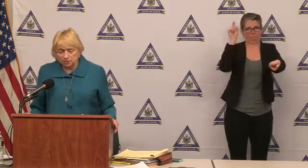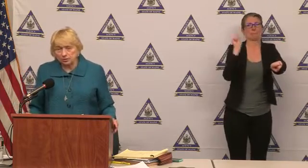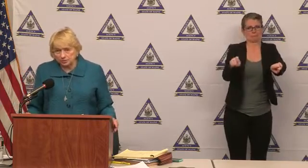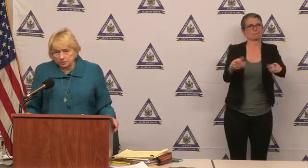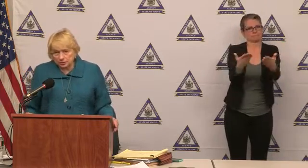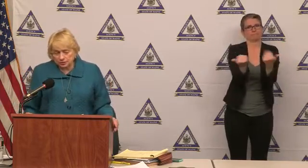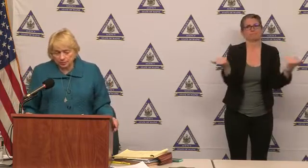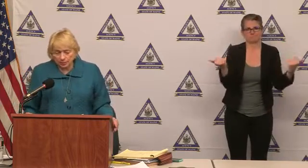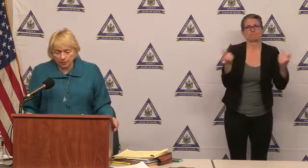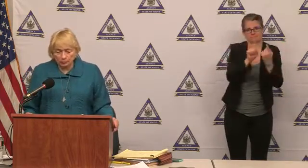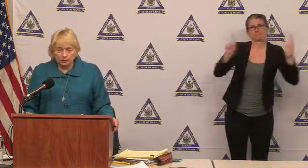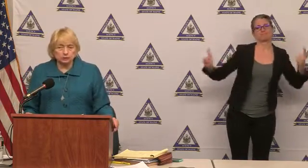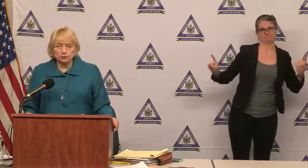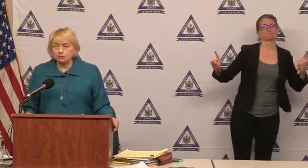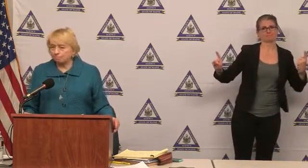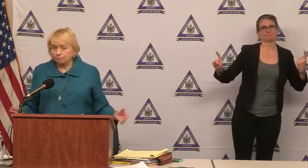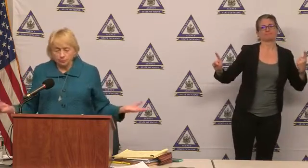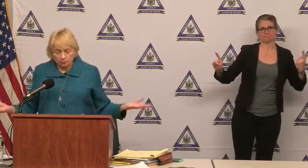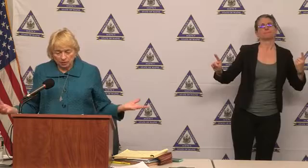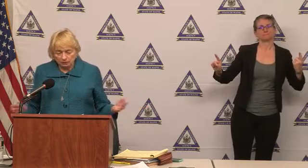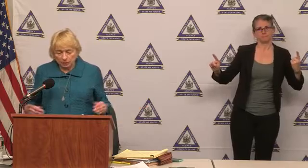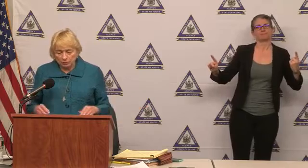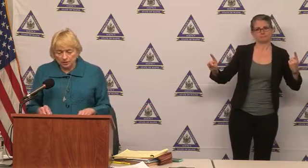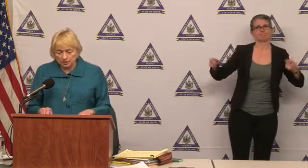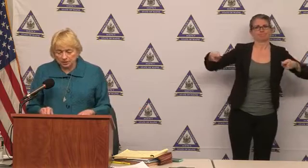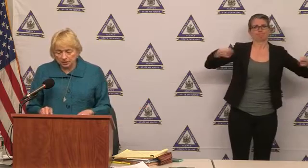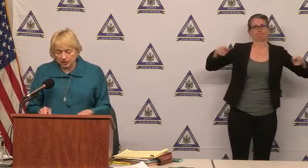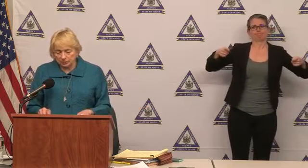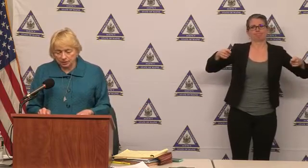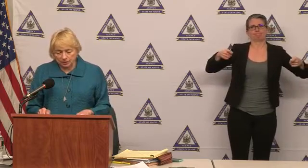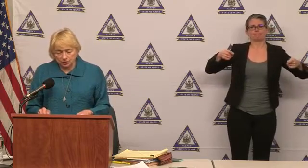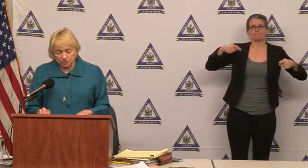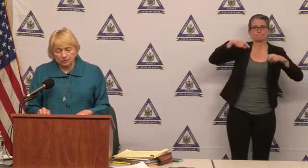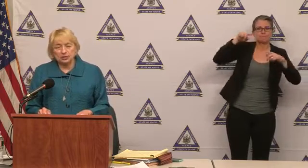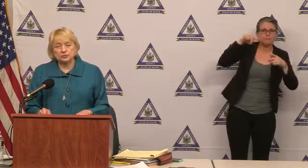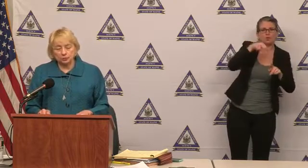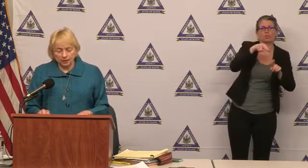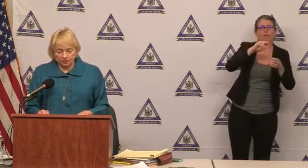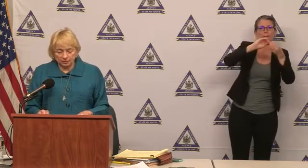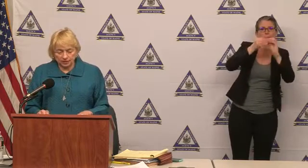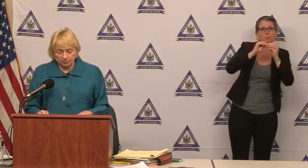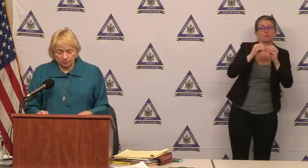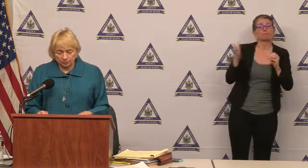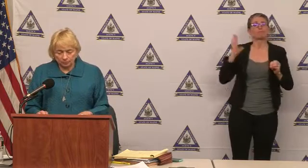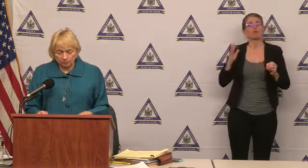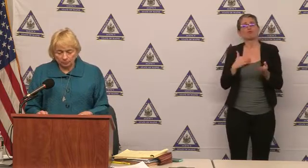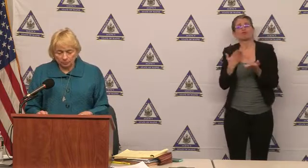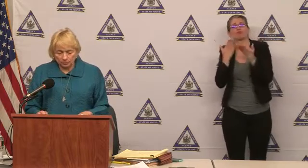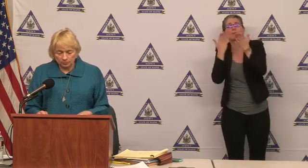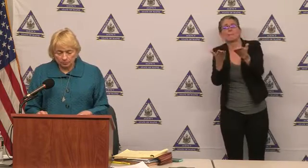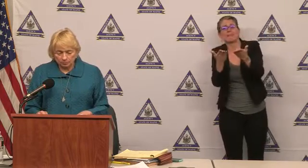essential services that would include food processing, agriculture, industrial manufacturing,